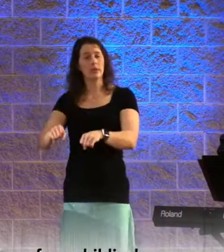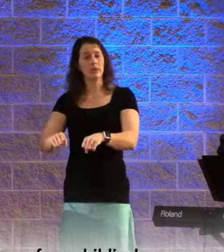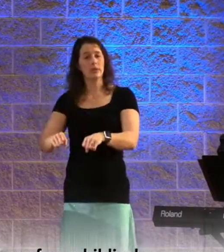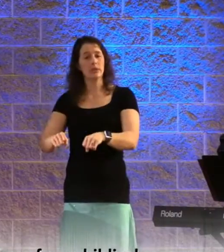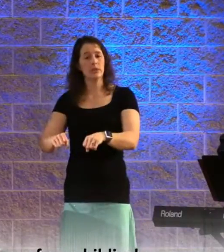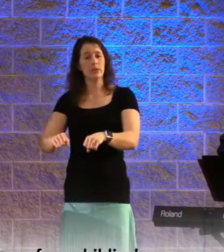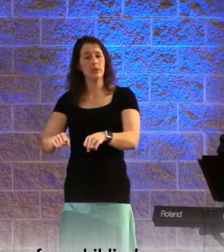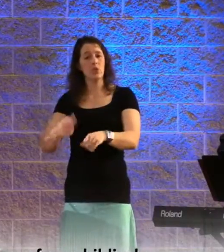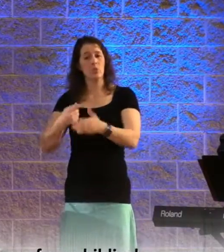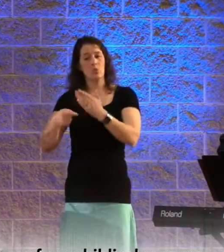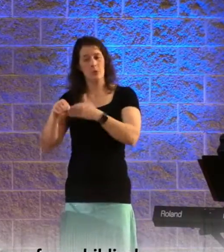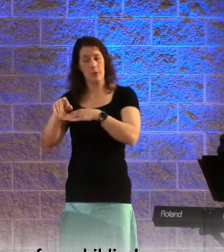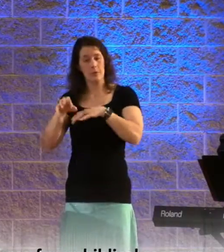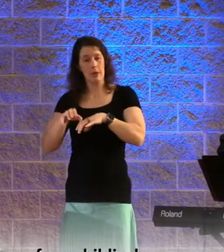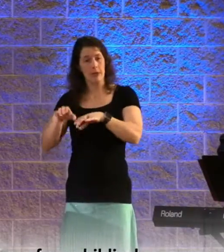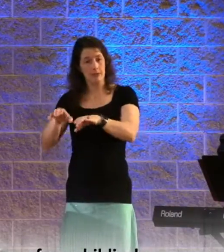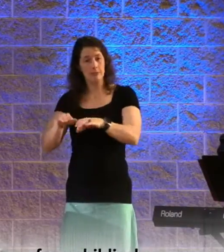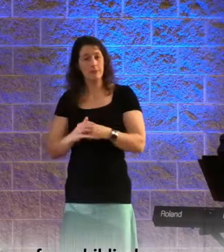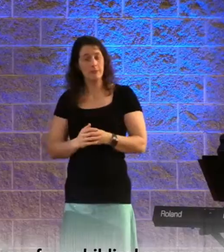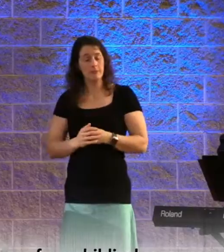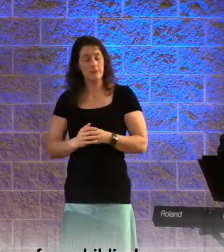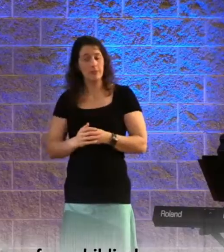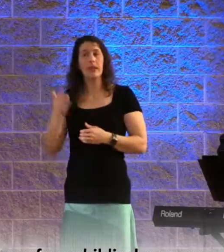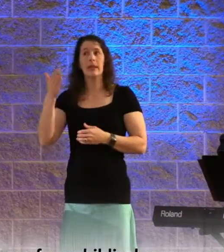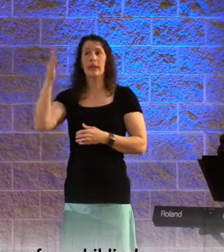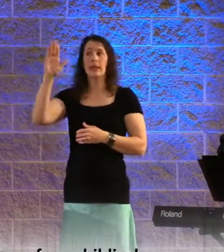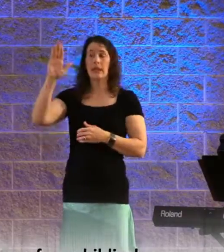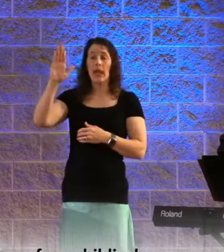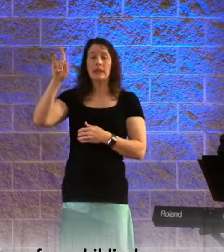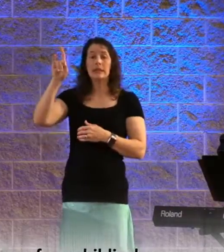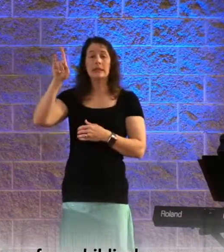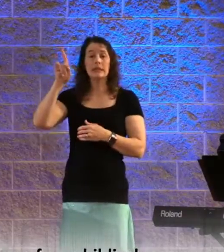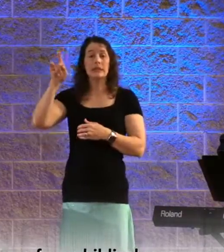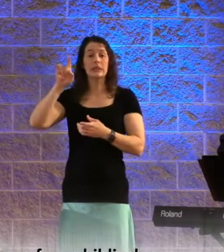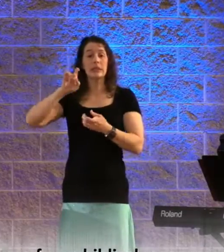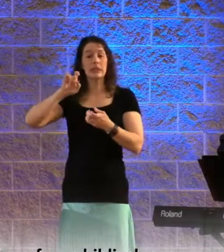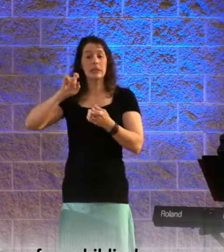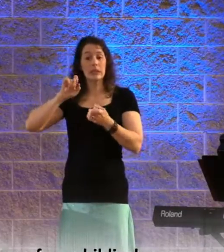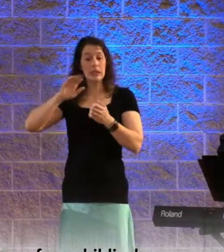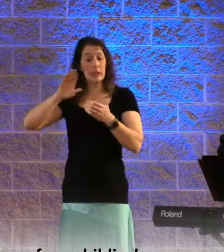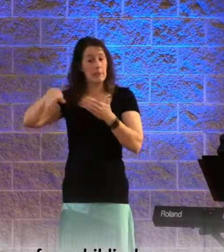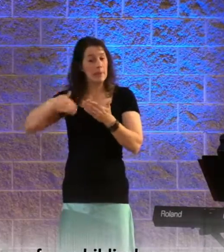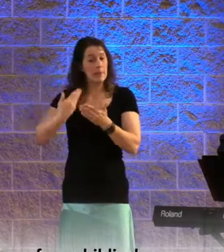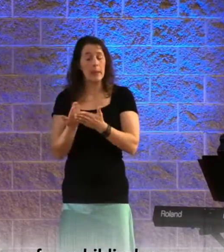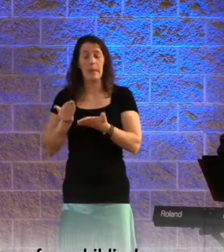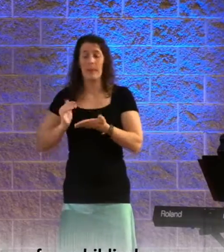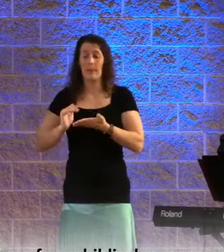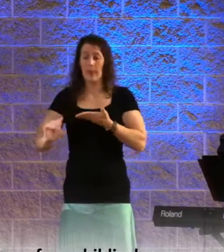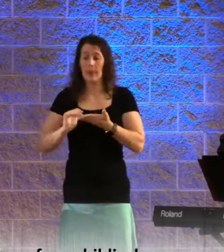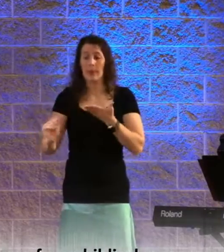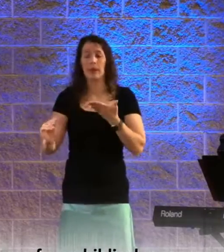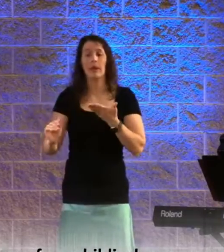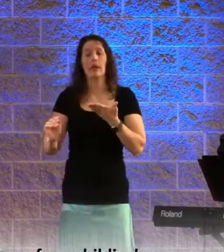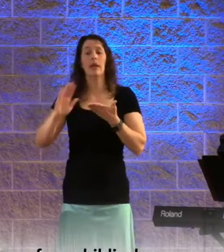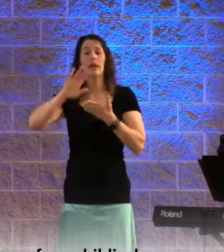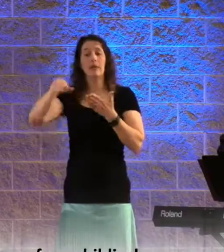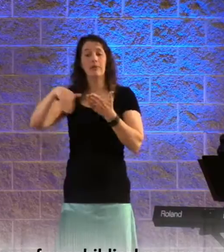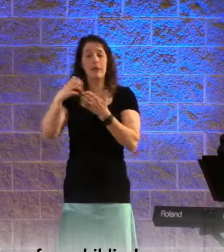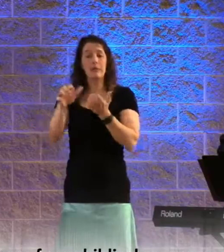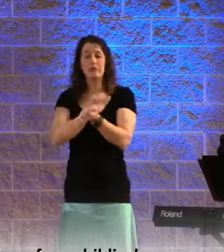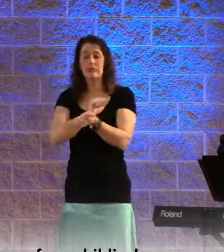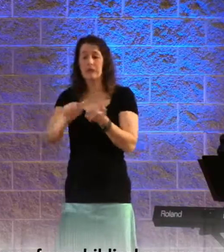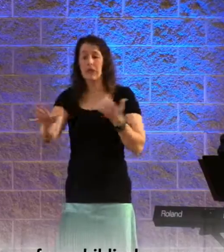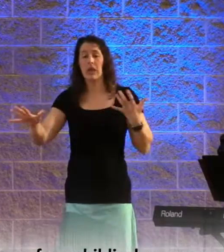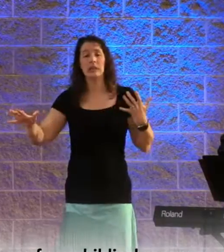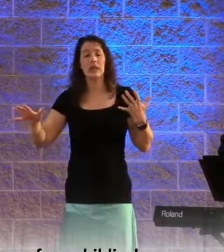God for what they've done. God can completely pardon. God can completely erase